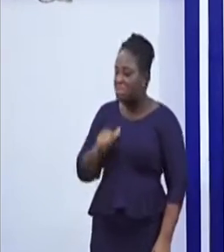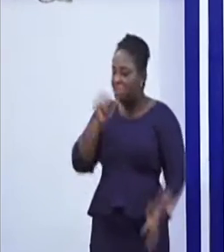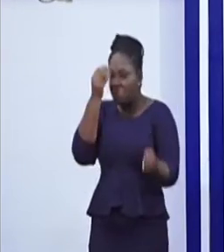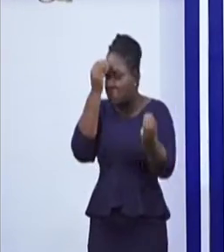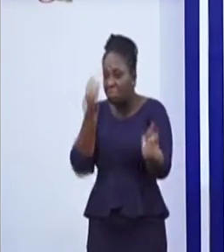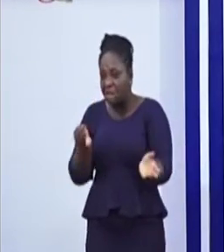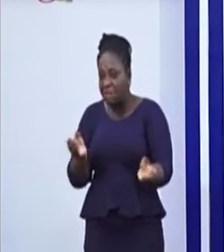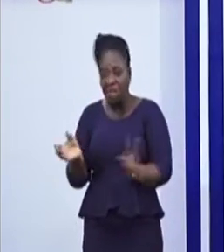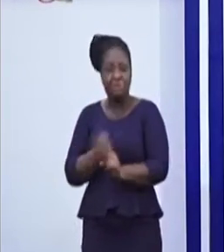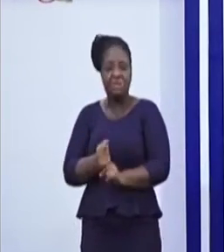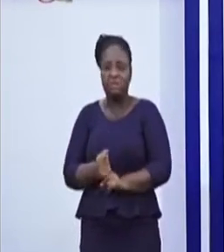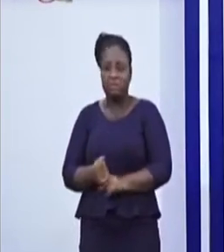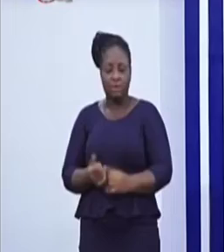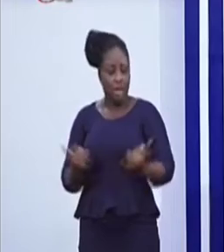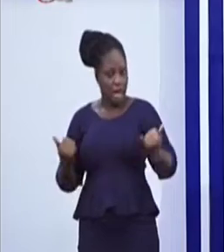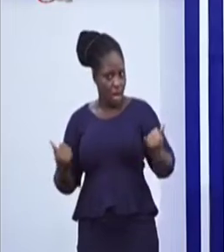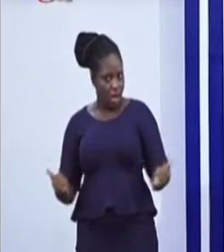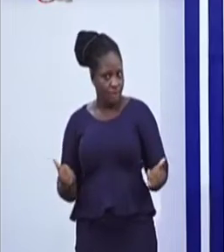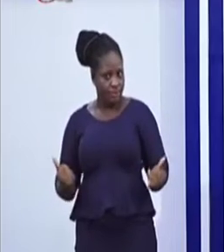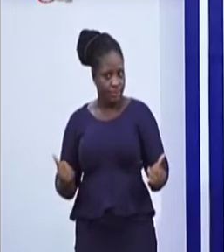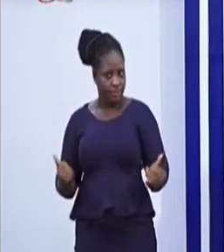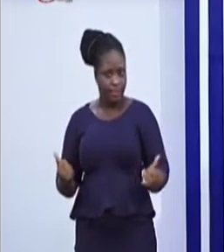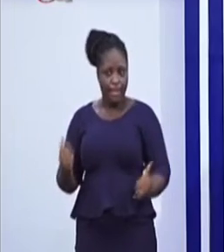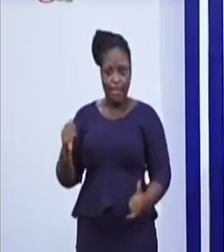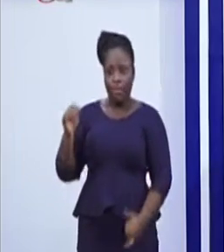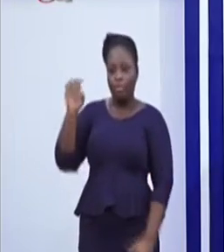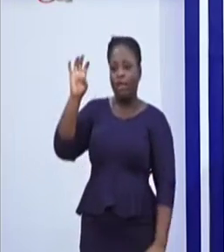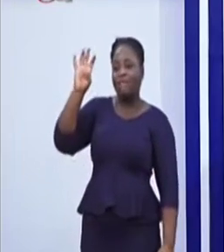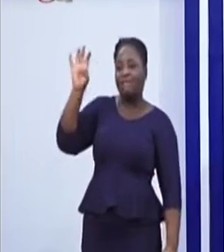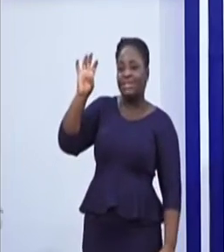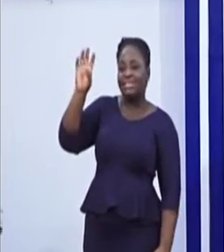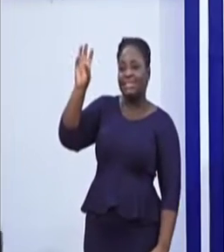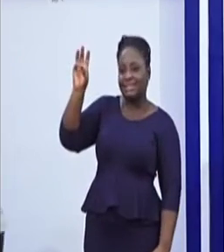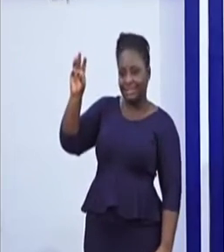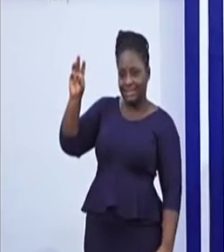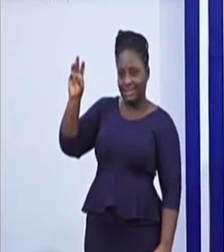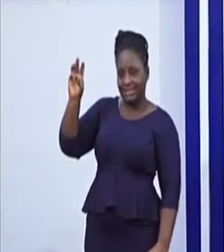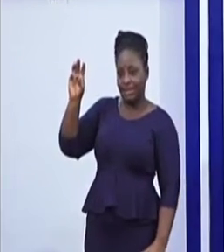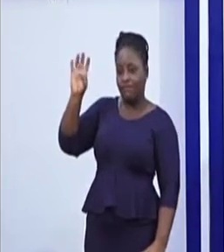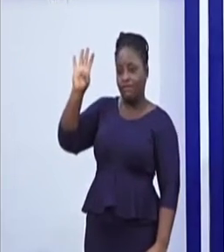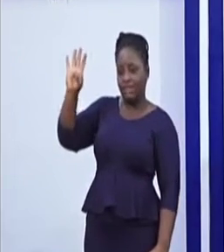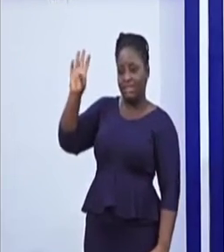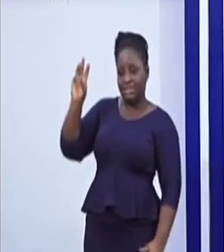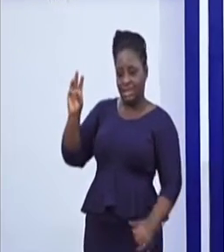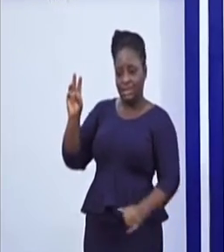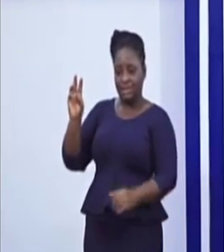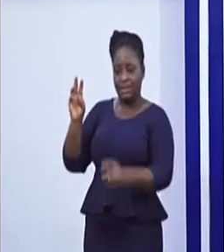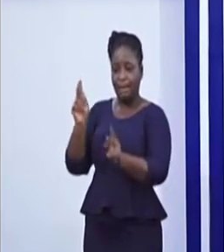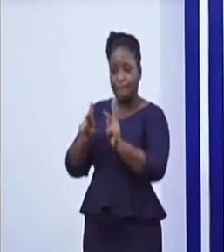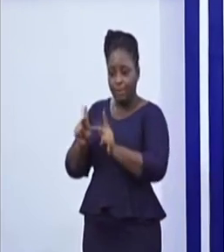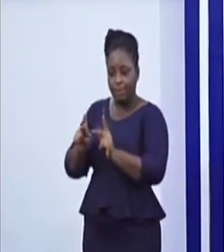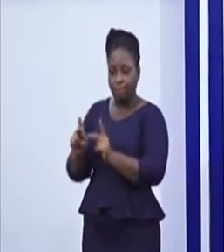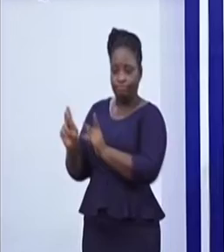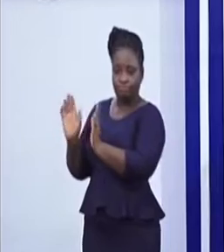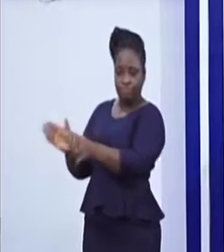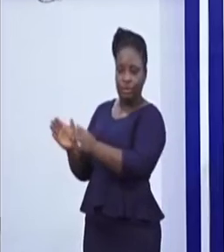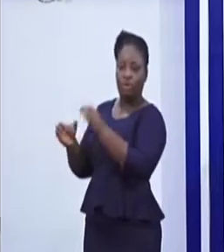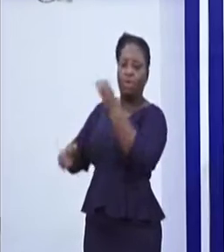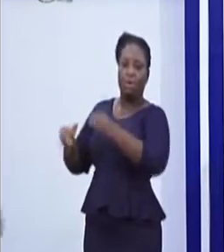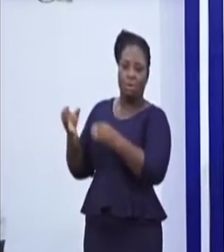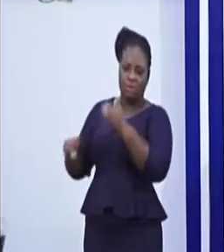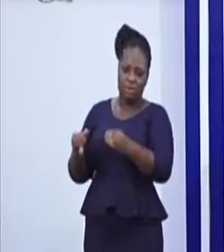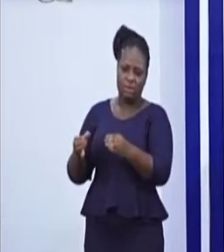so mbe sabri emu aduanan baako de o mo de o ma ko gina court a o mo bo o mo ko edu na o mo ko so